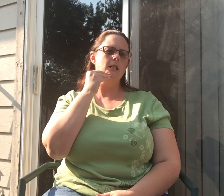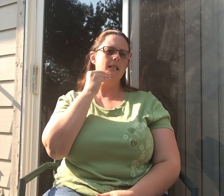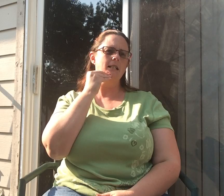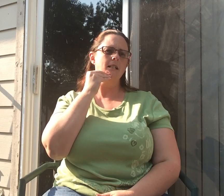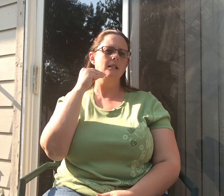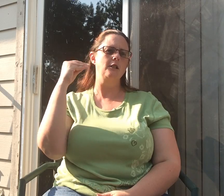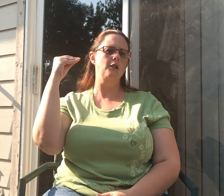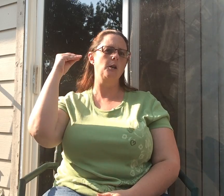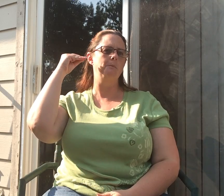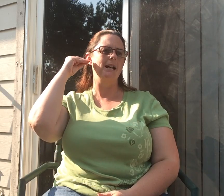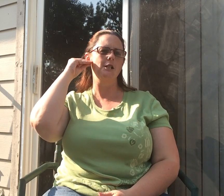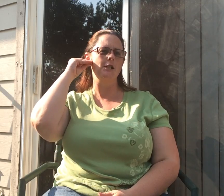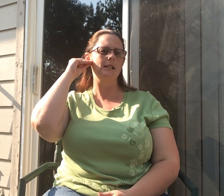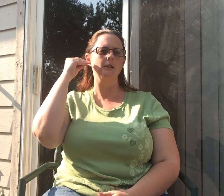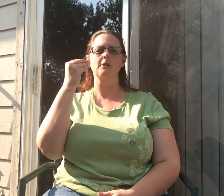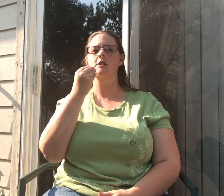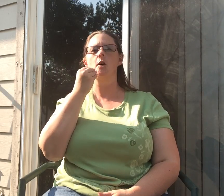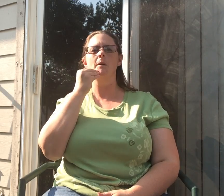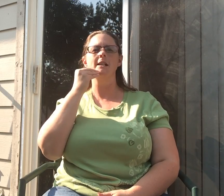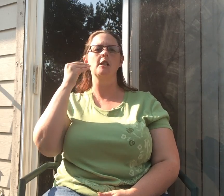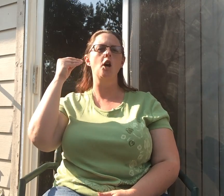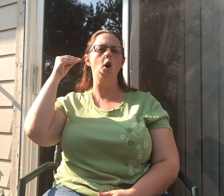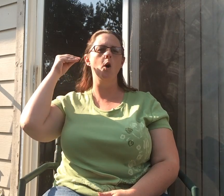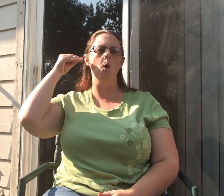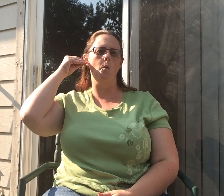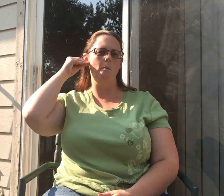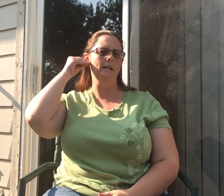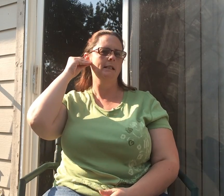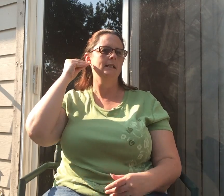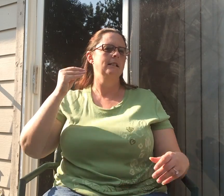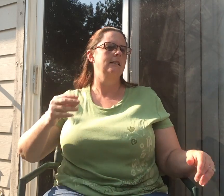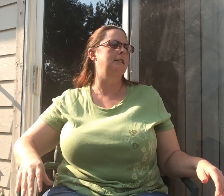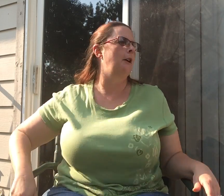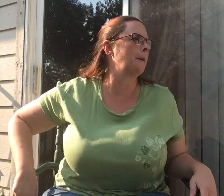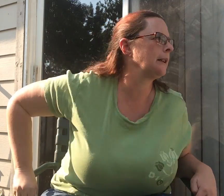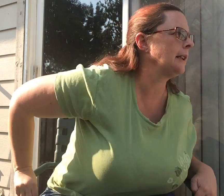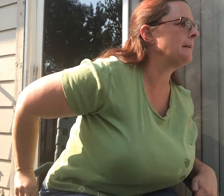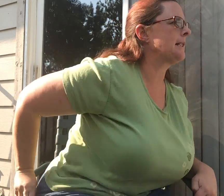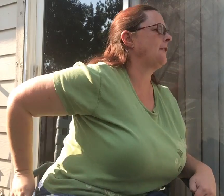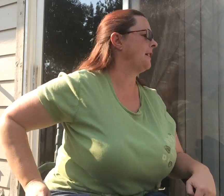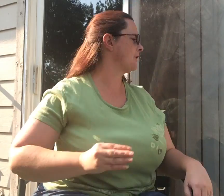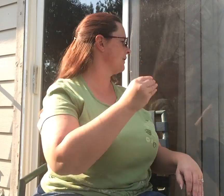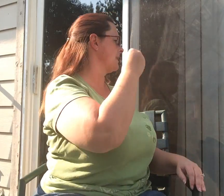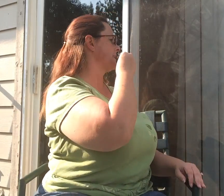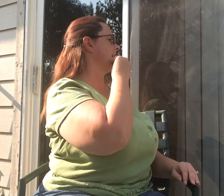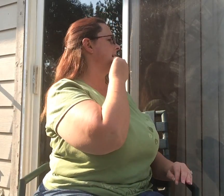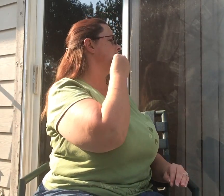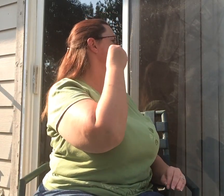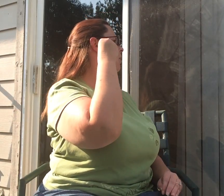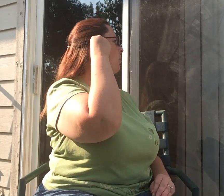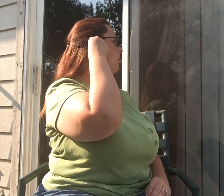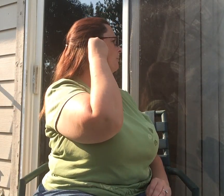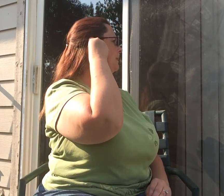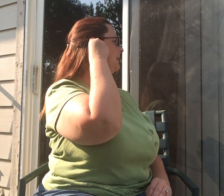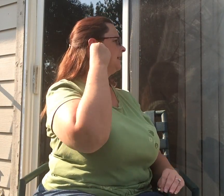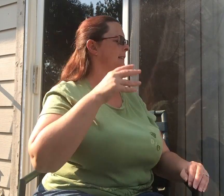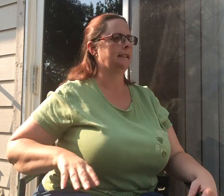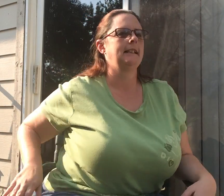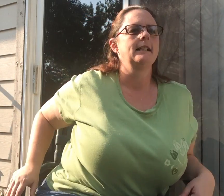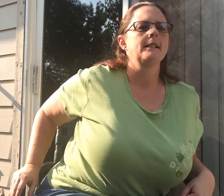chin, you go back to your ear. So it's home. So let me see if I can turn to the side. Home.